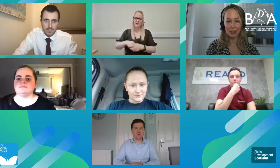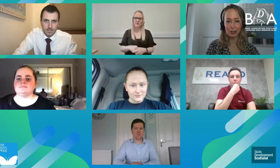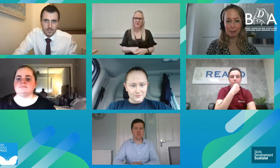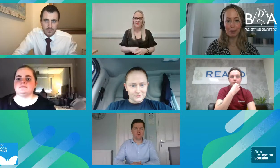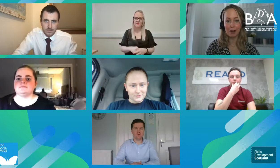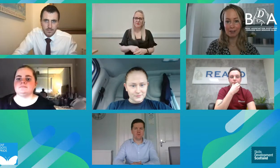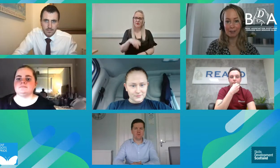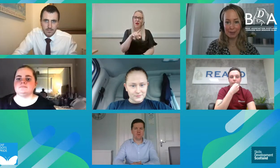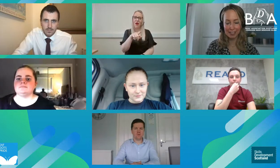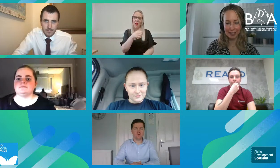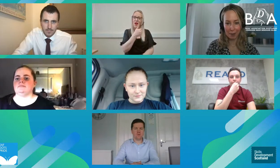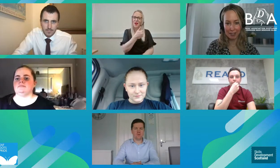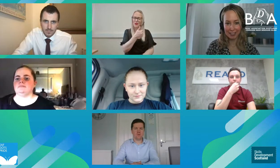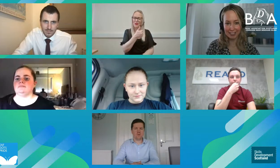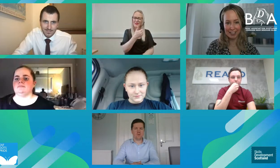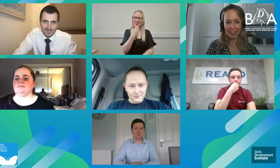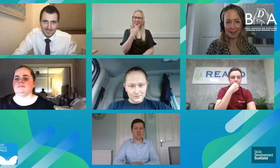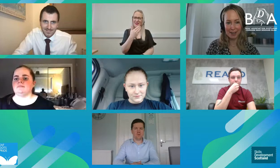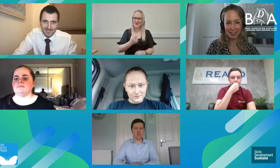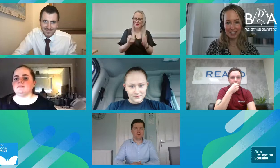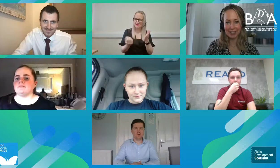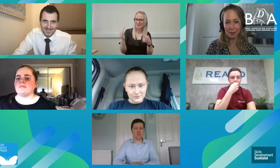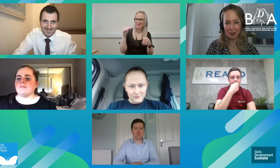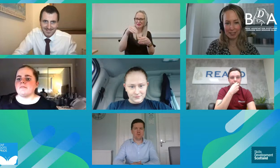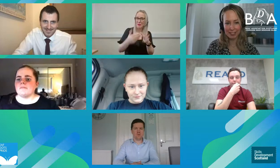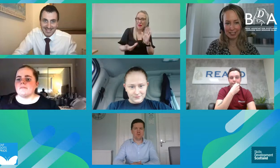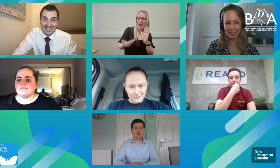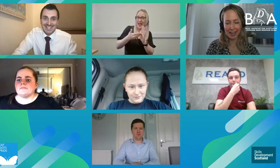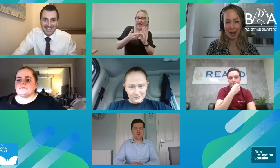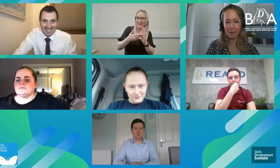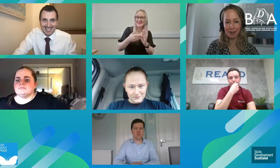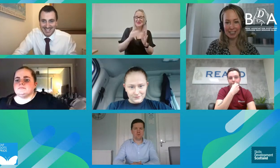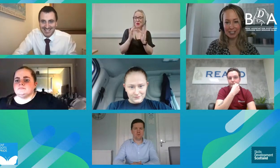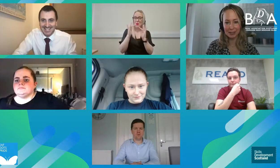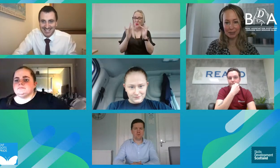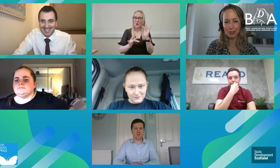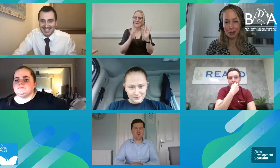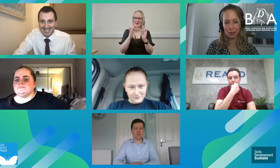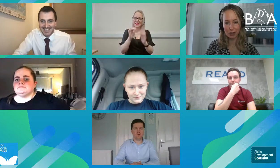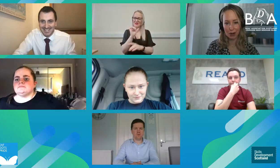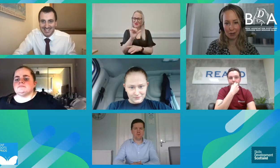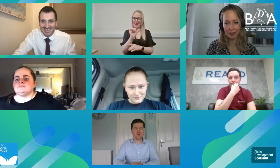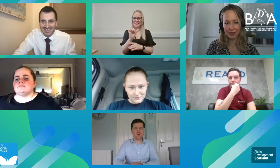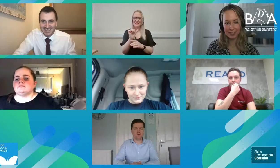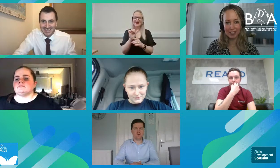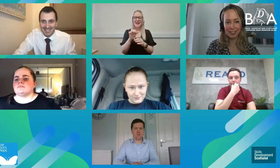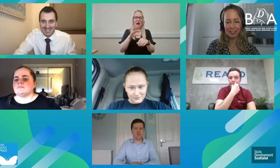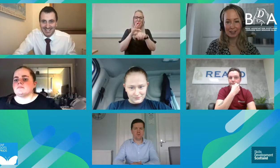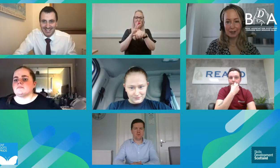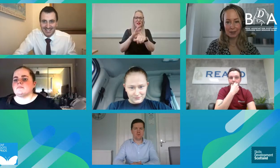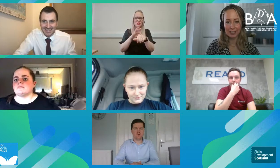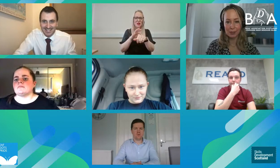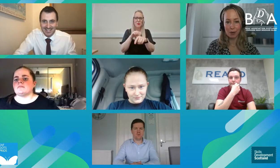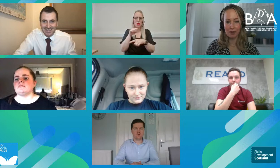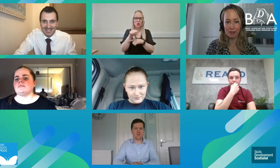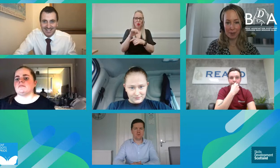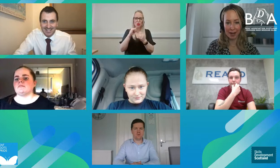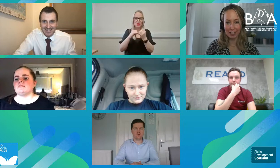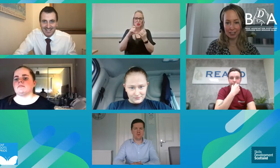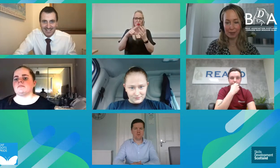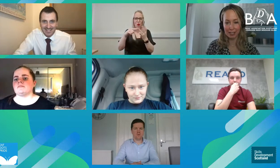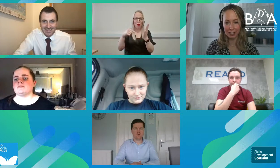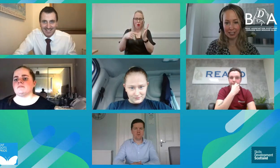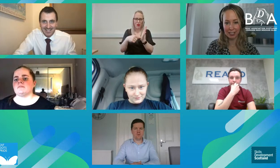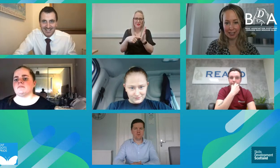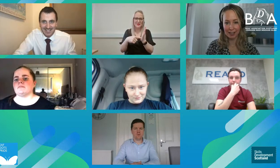That's a good plug for me to come in and mention the website apprenticeships.scot, which is what